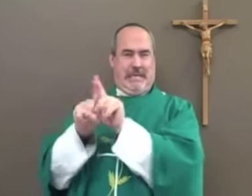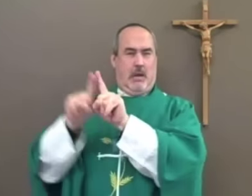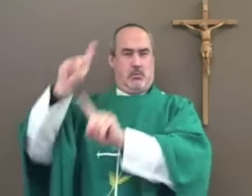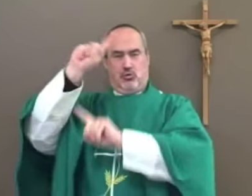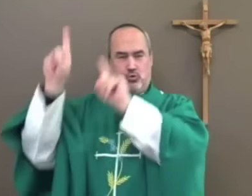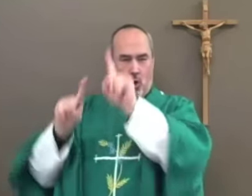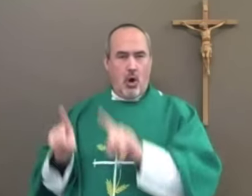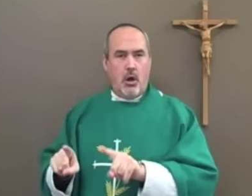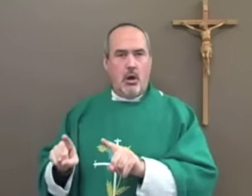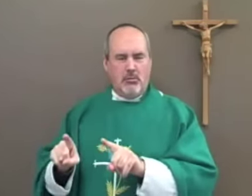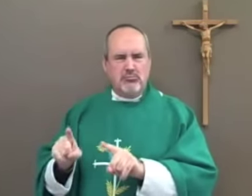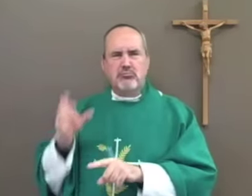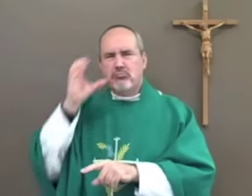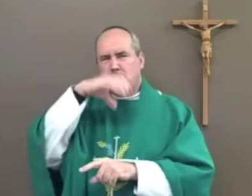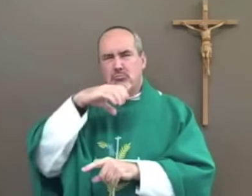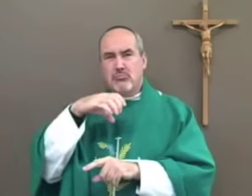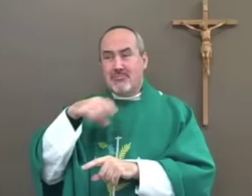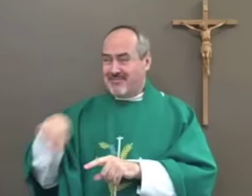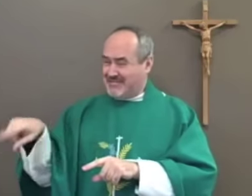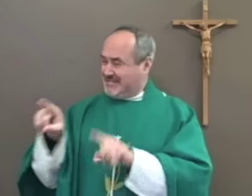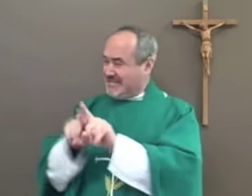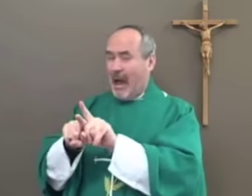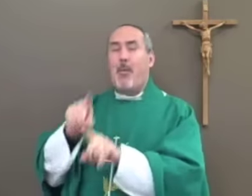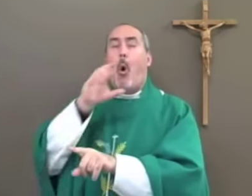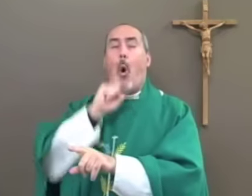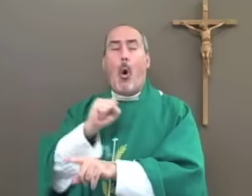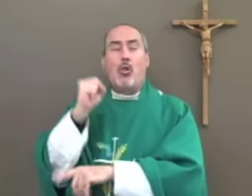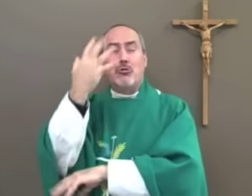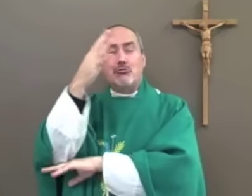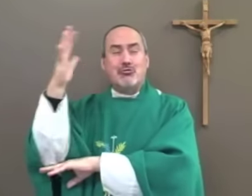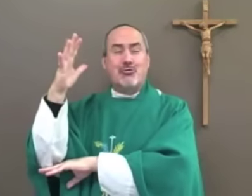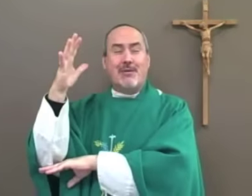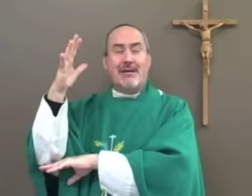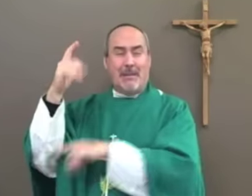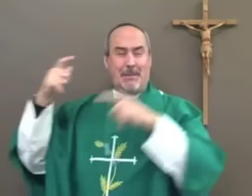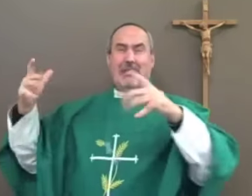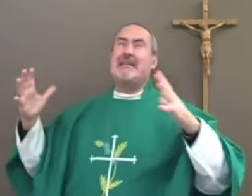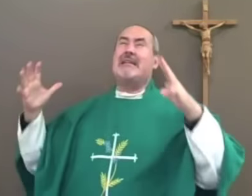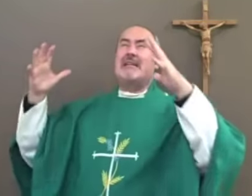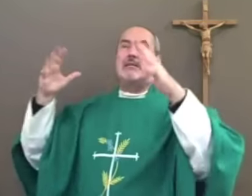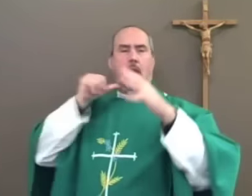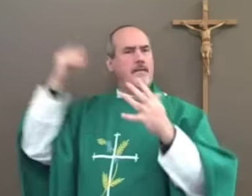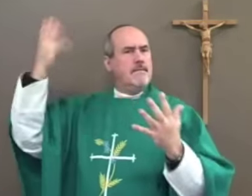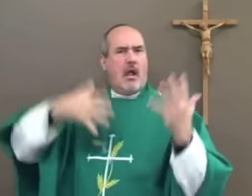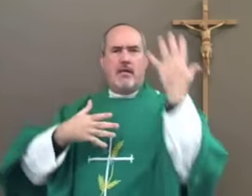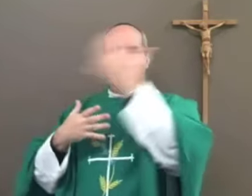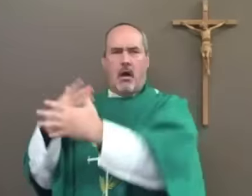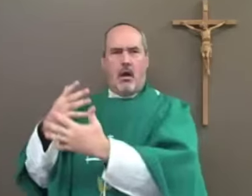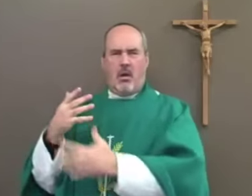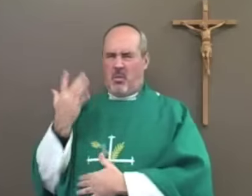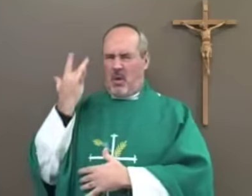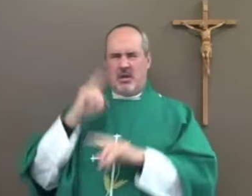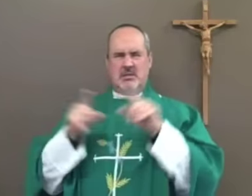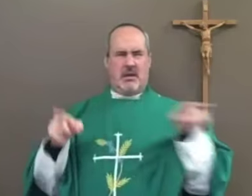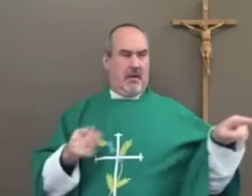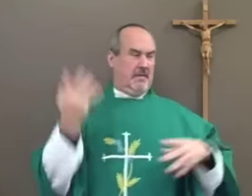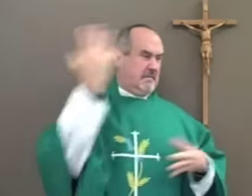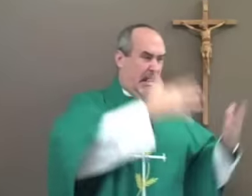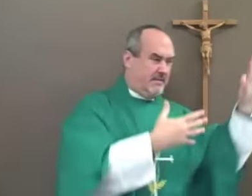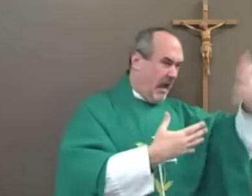other states that experienced that same storm and same strength of winds, where they had old trees, their trees